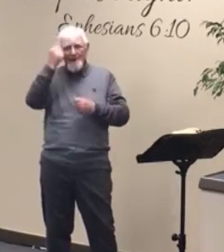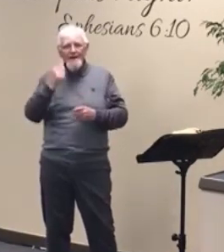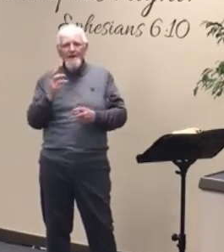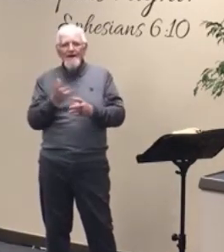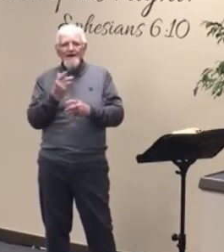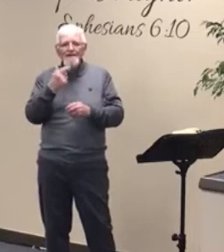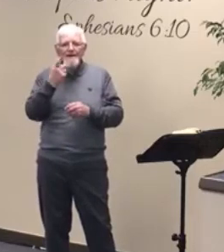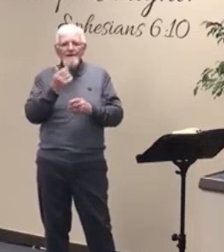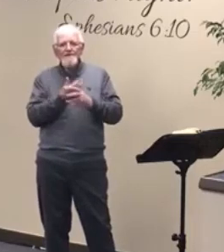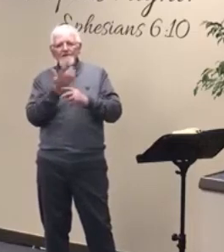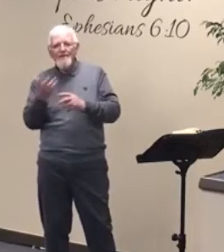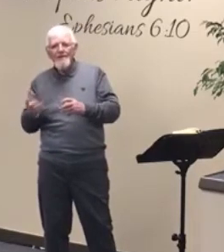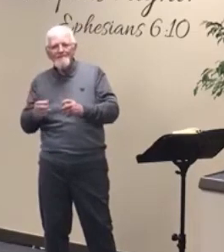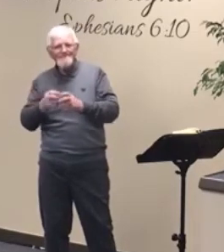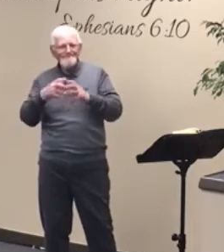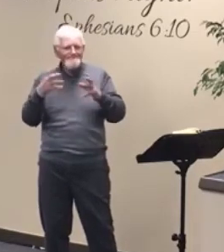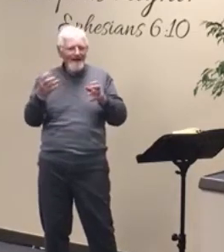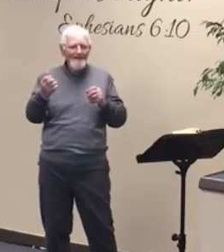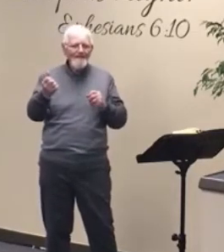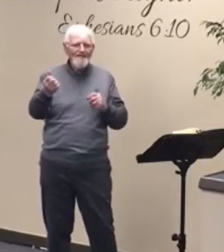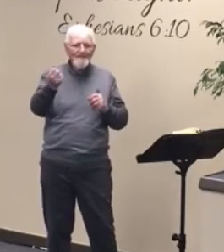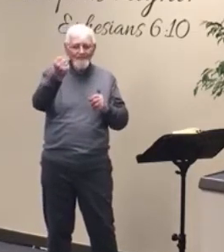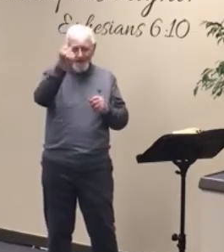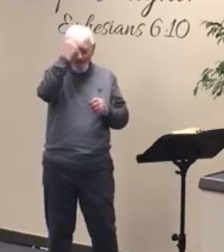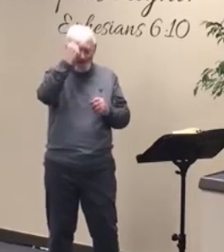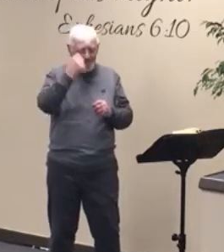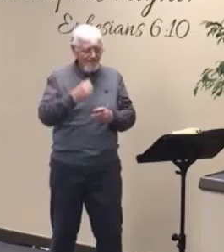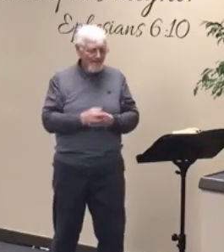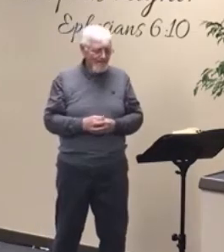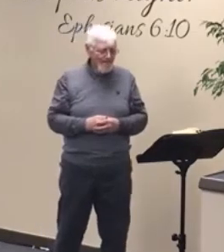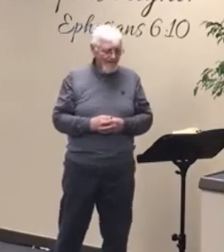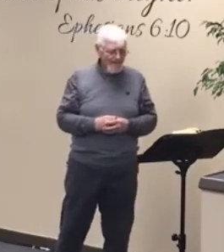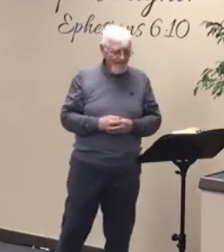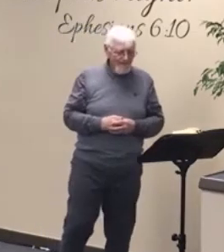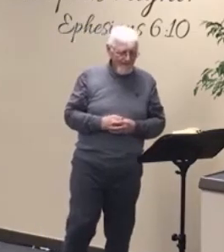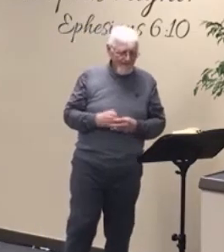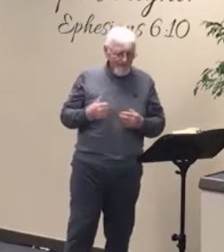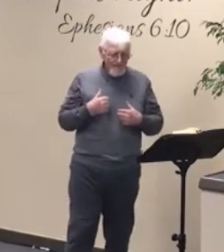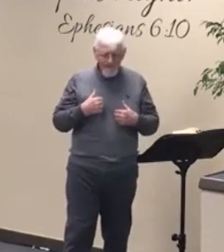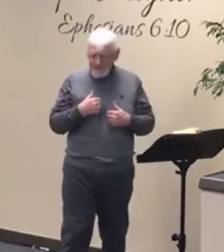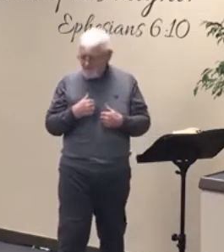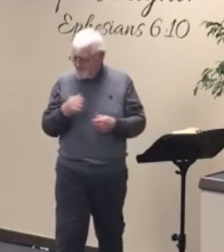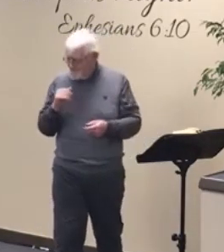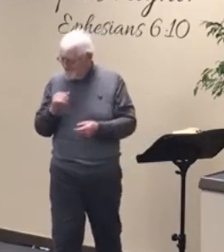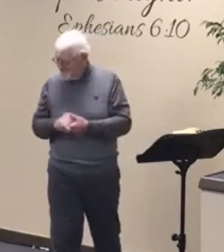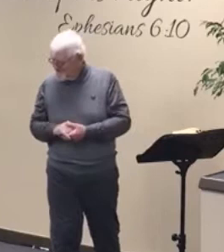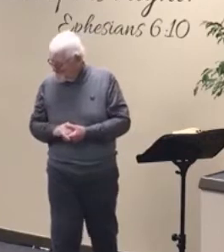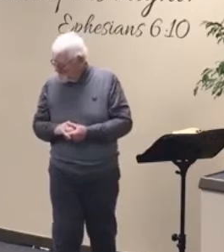And said something absolutely asinine. That's an animal. Please don't get offended at my language.